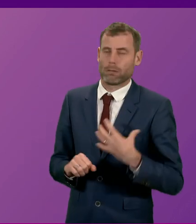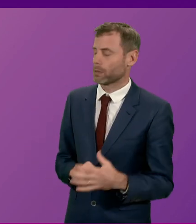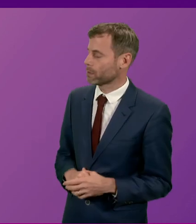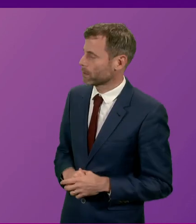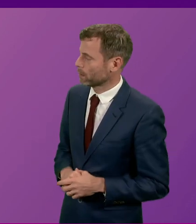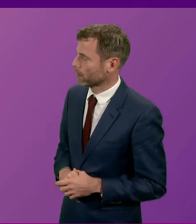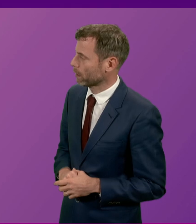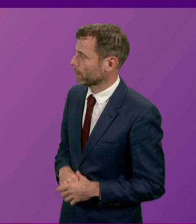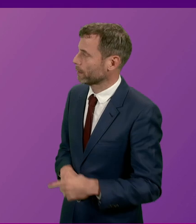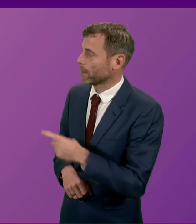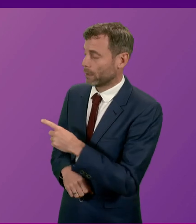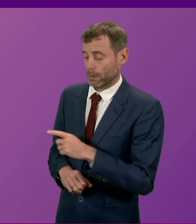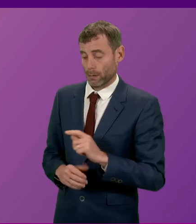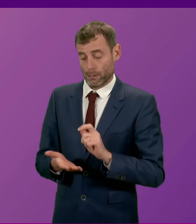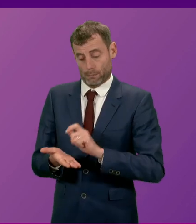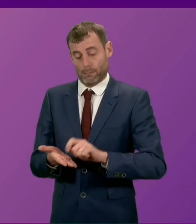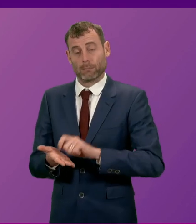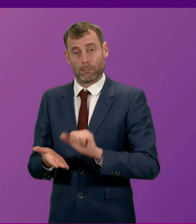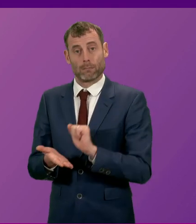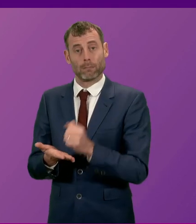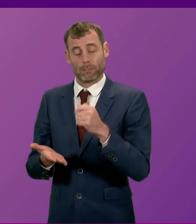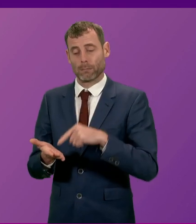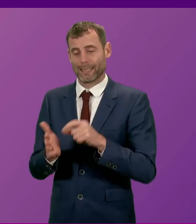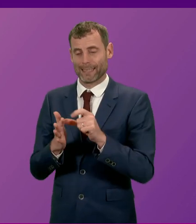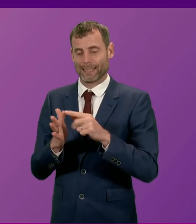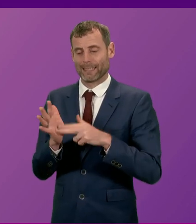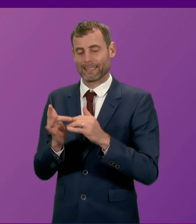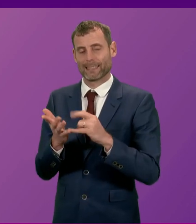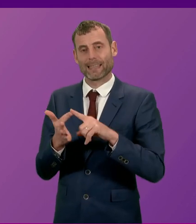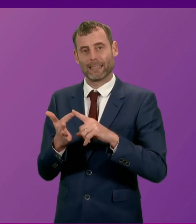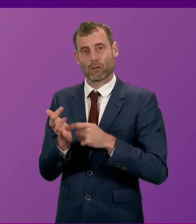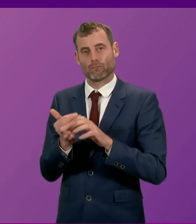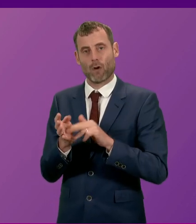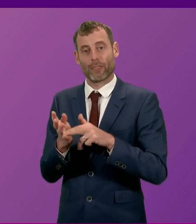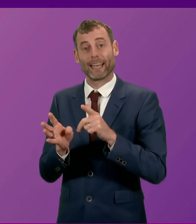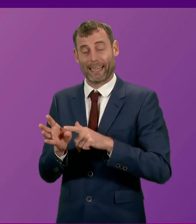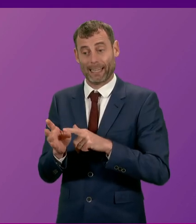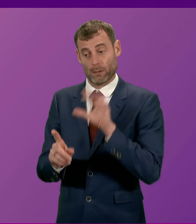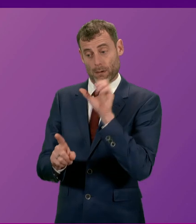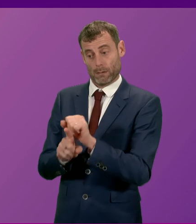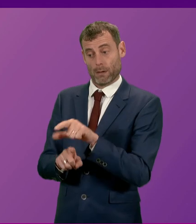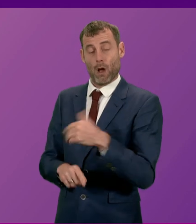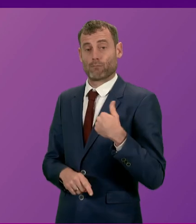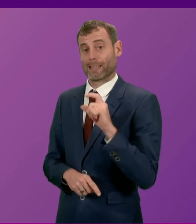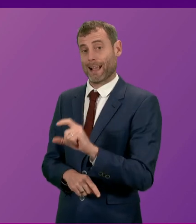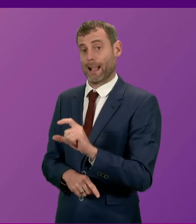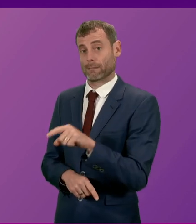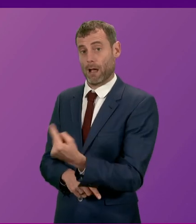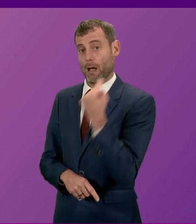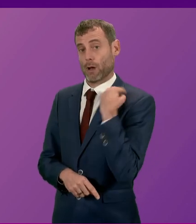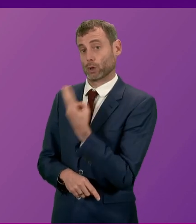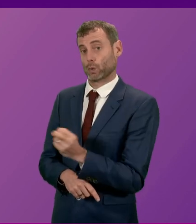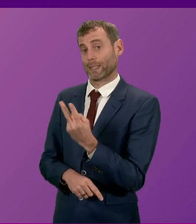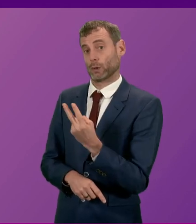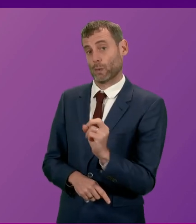Press and Journal reported that Denise Rothney was diagnosed with breast cancer in 2020. But due to the pandemic,